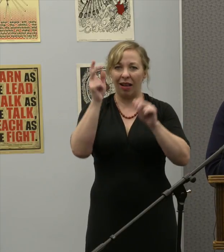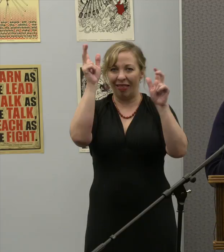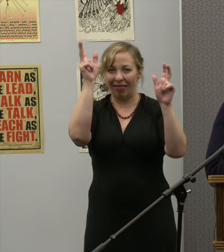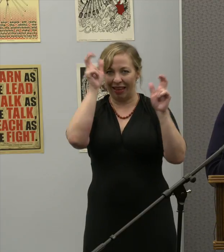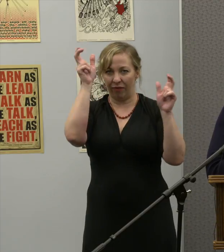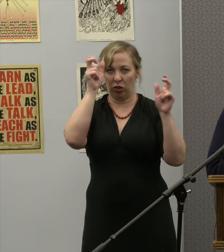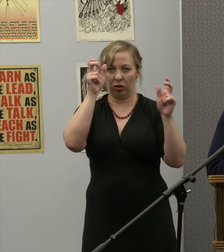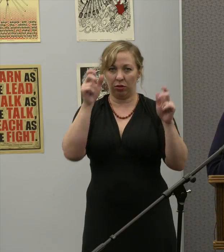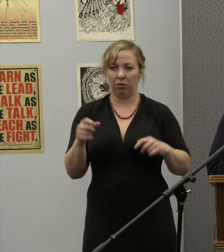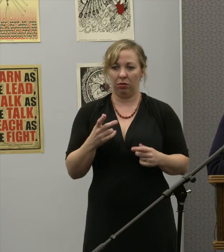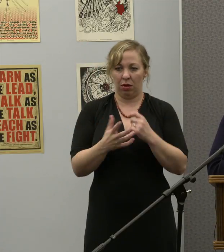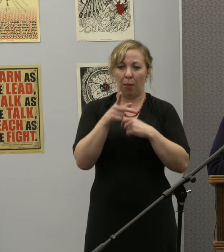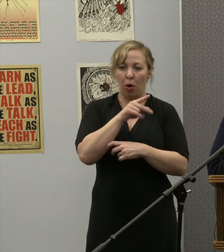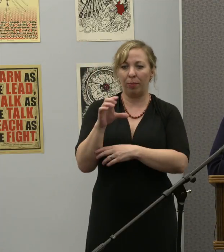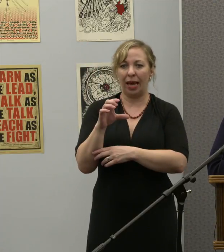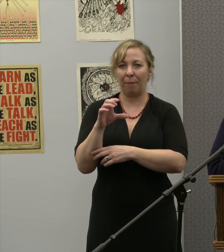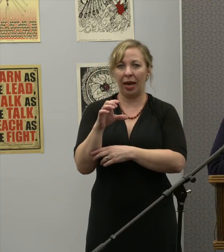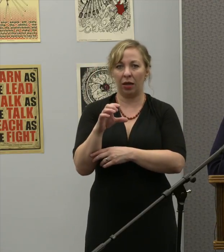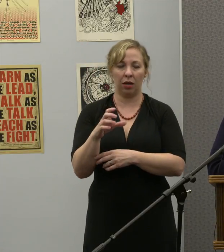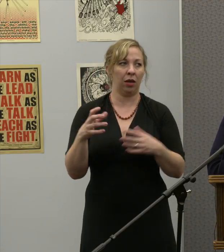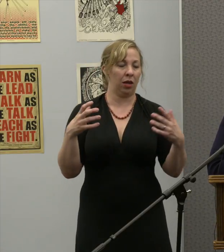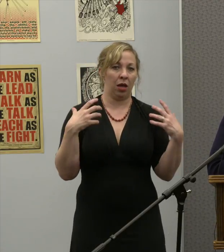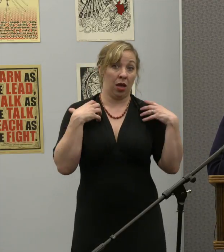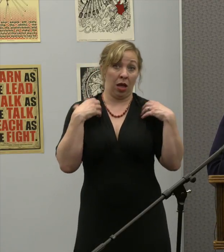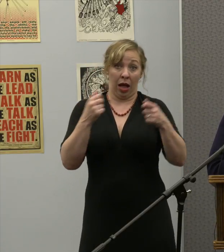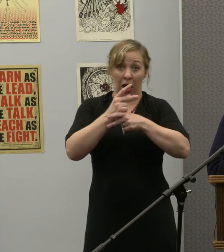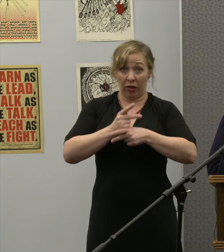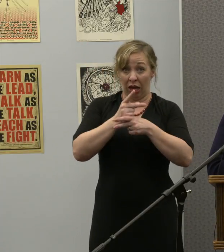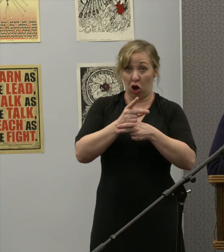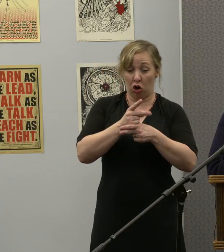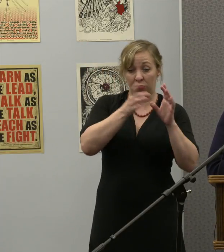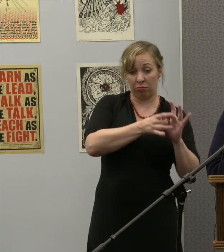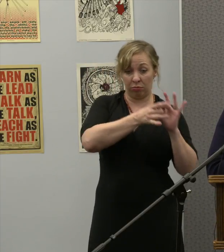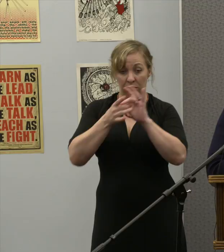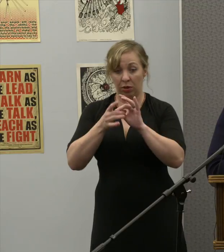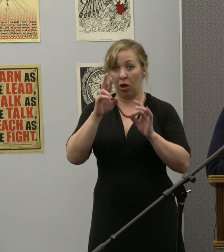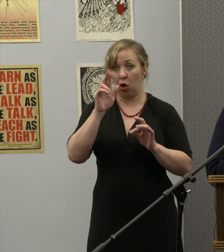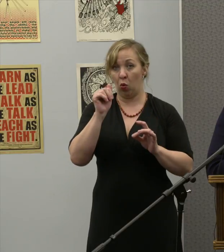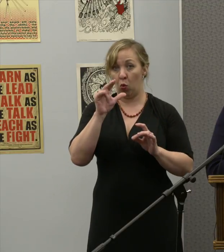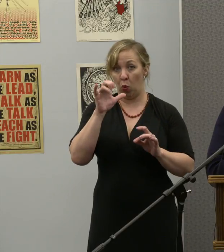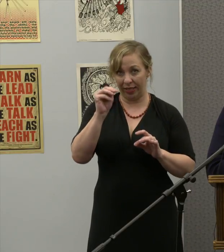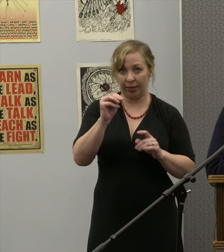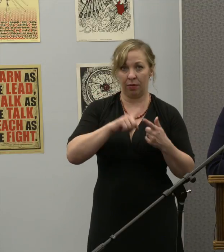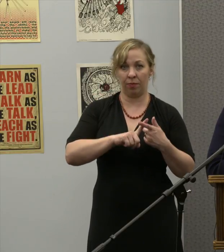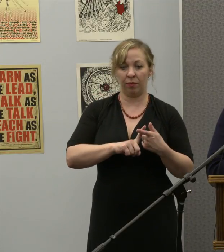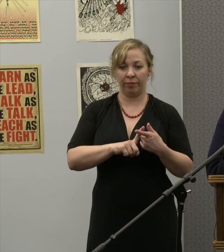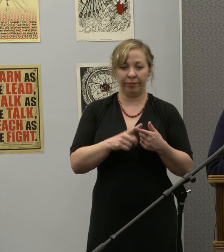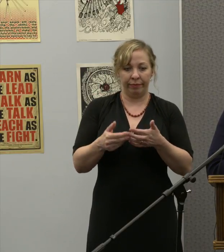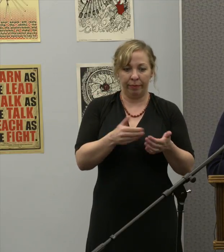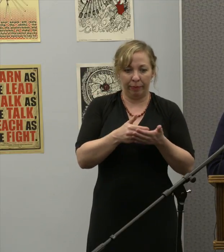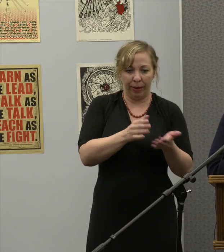right? So through healthcare, we can understand systemic racism with the infant mortality rates of Black women and